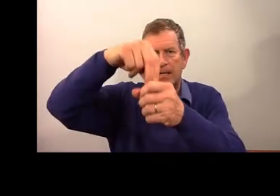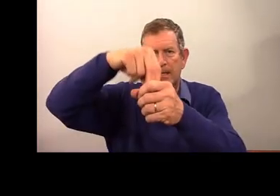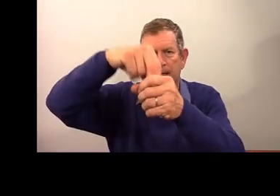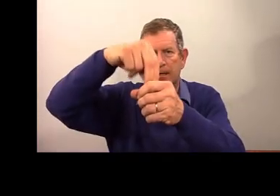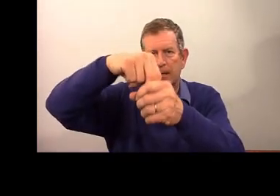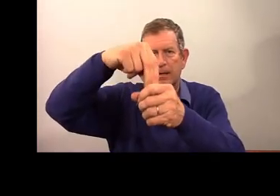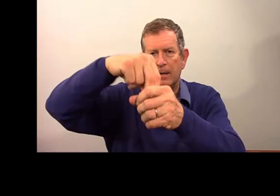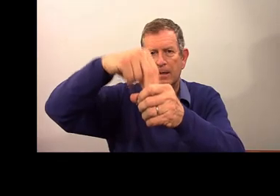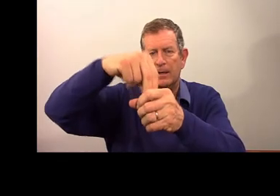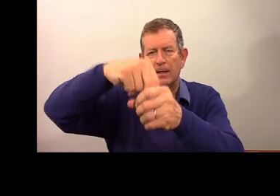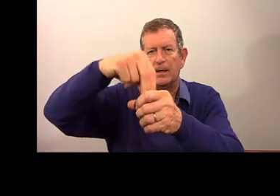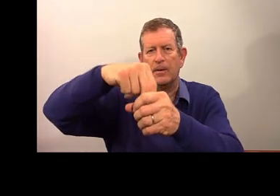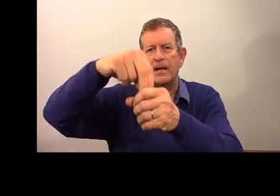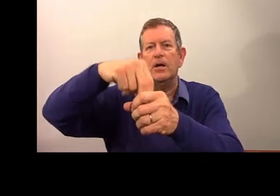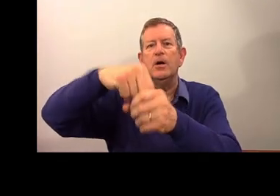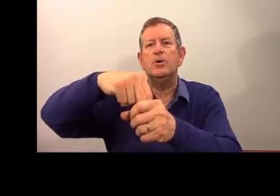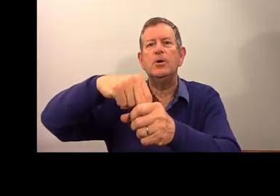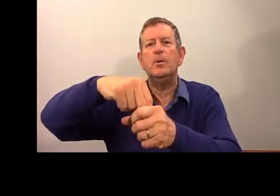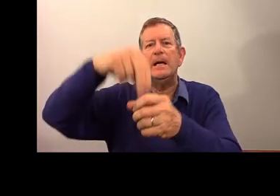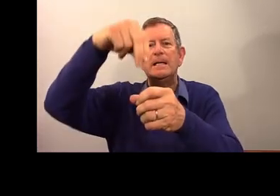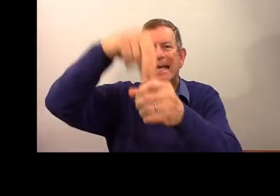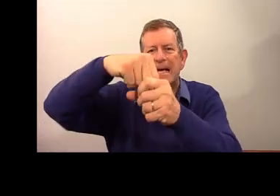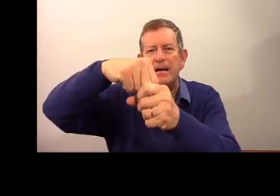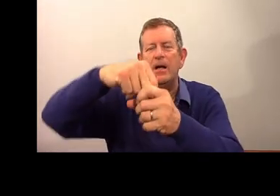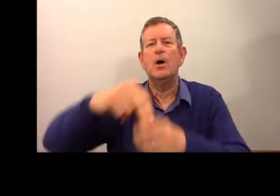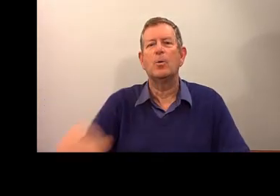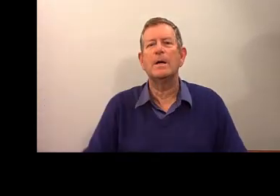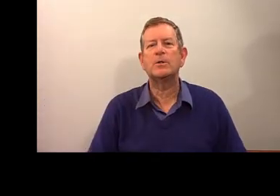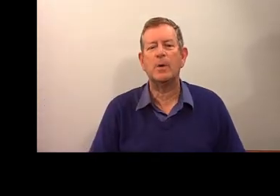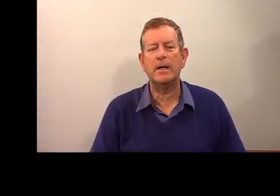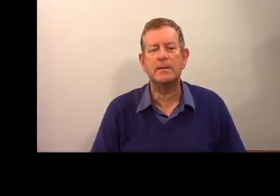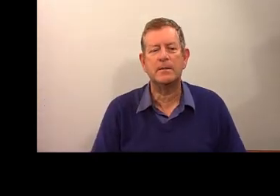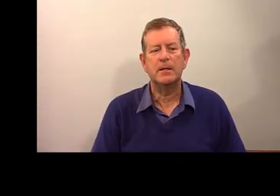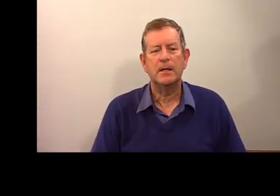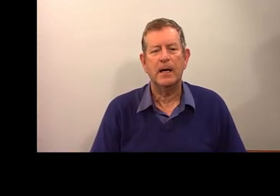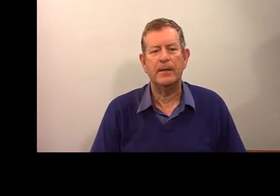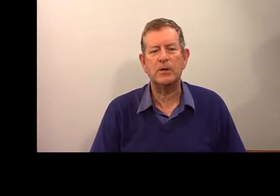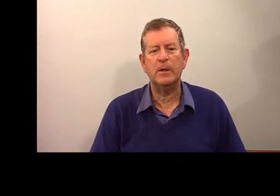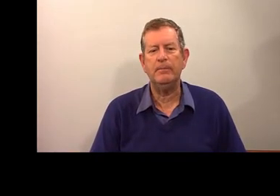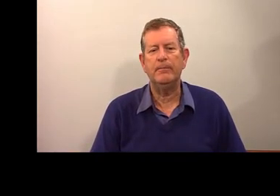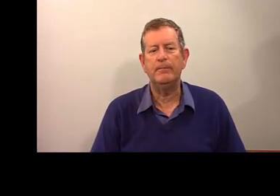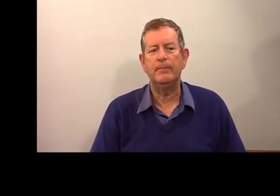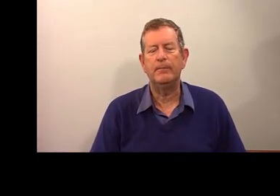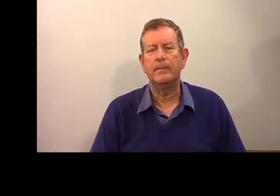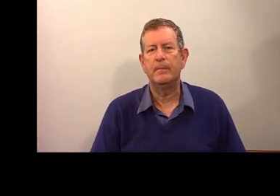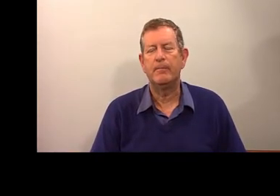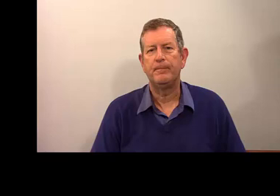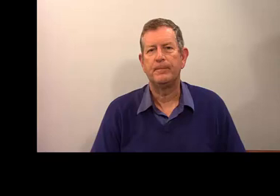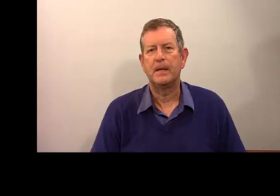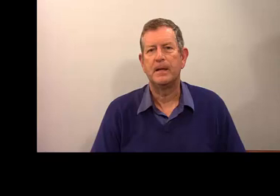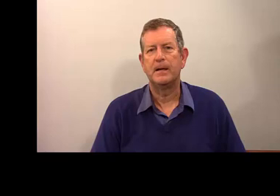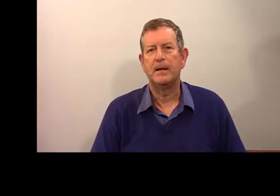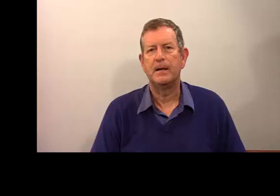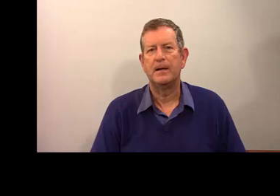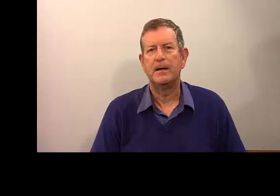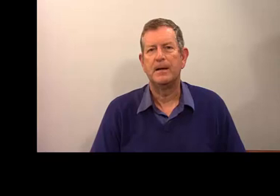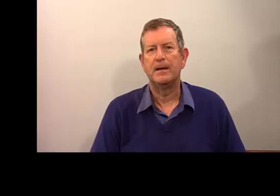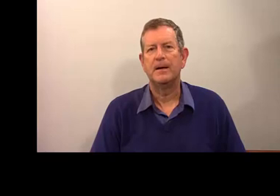Use this idea here. Right. Do you eat in restaurants? And this one?